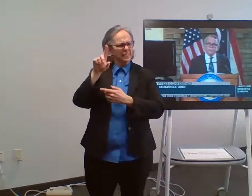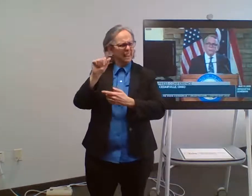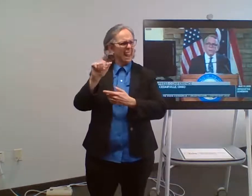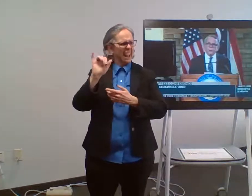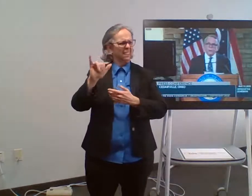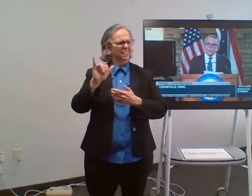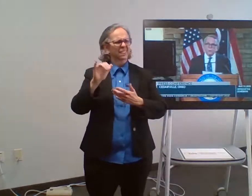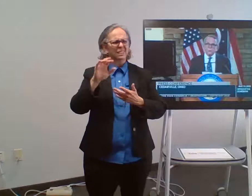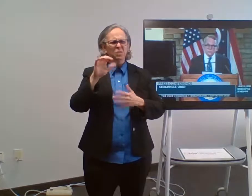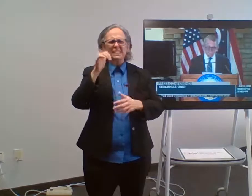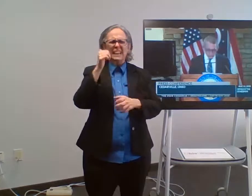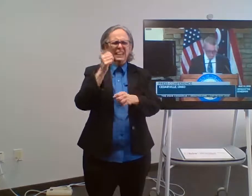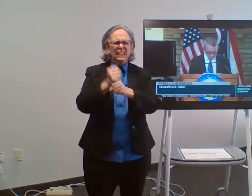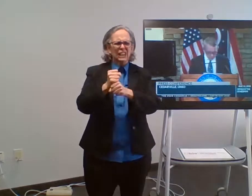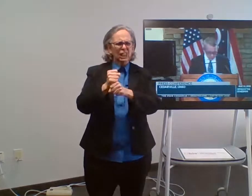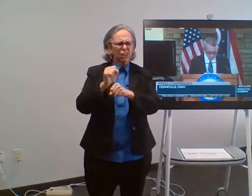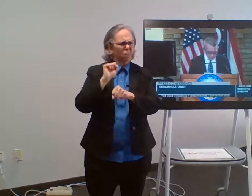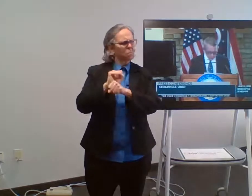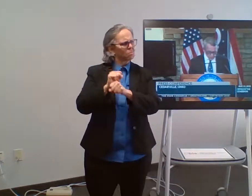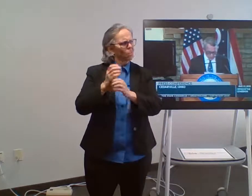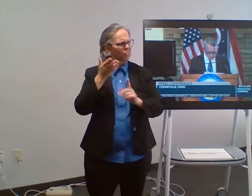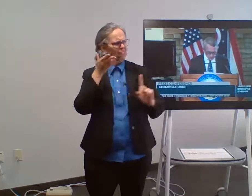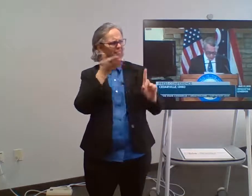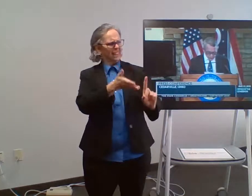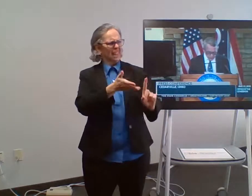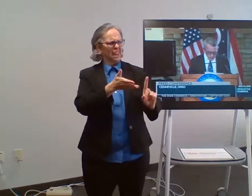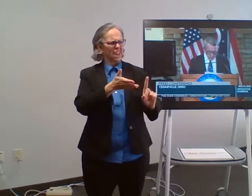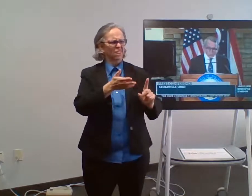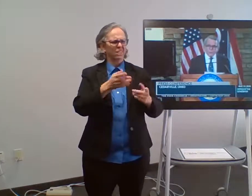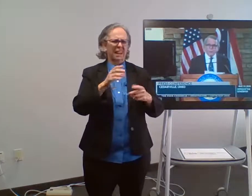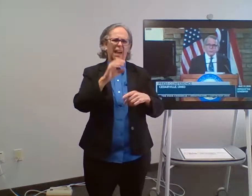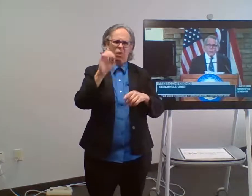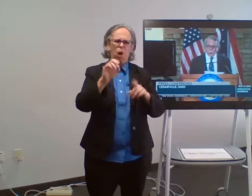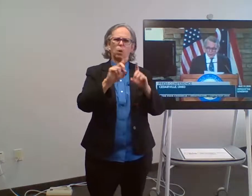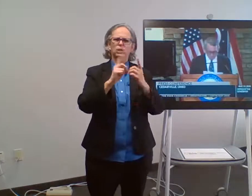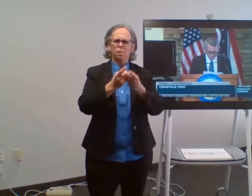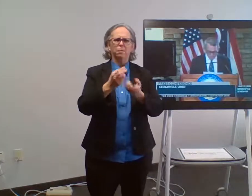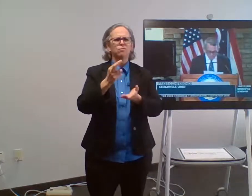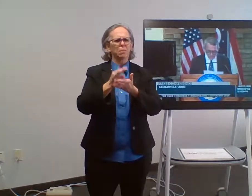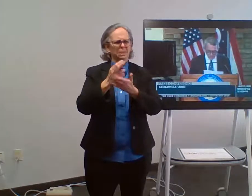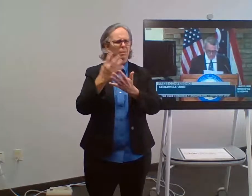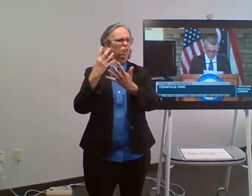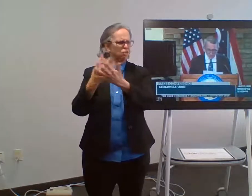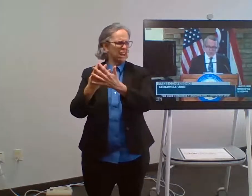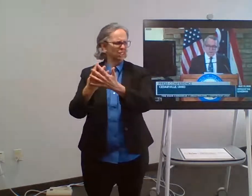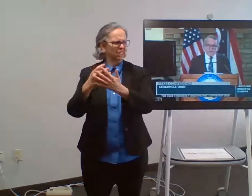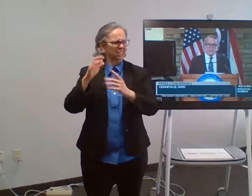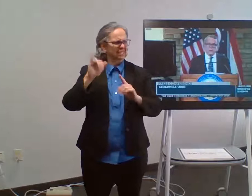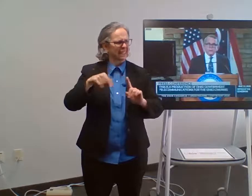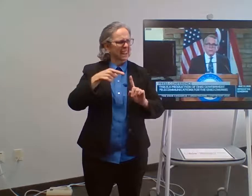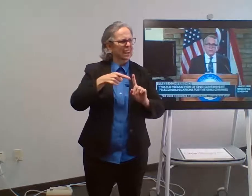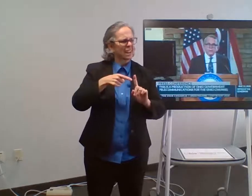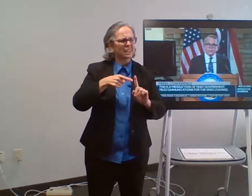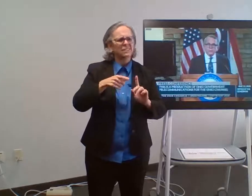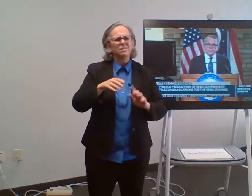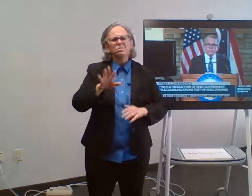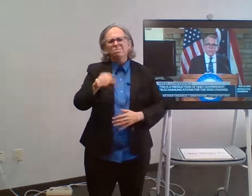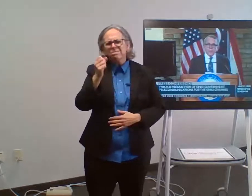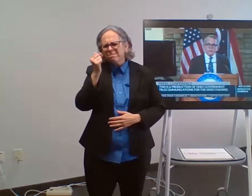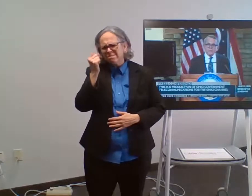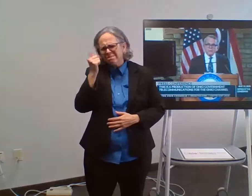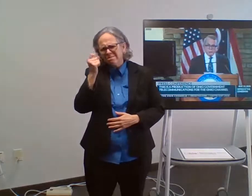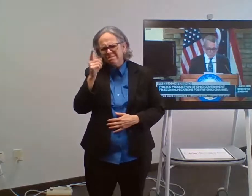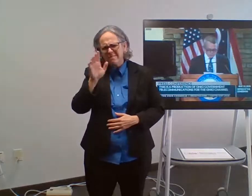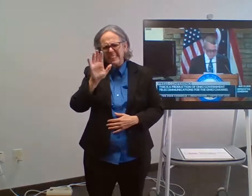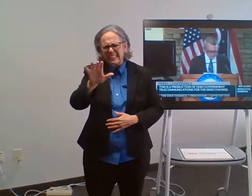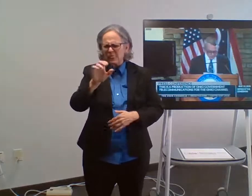employee for the Ohio Department of Rehabilitation and Corrections. I'm told that his work ethic and dedication to his